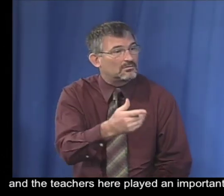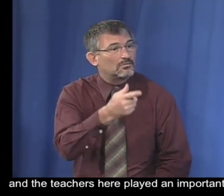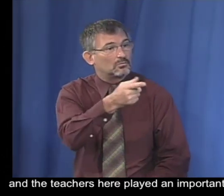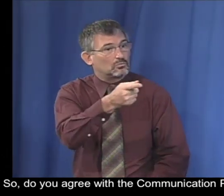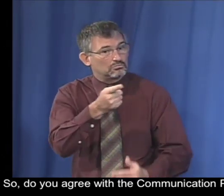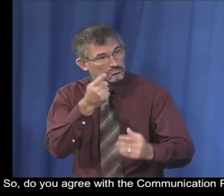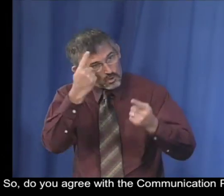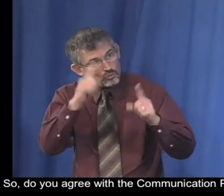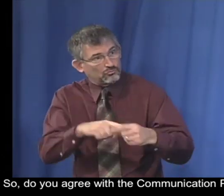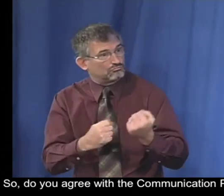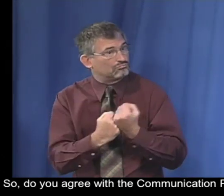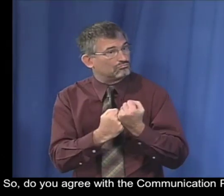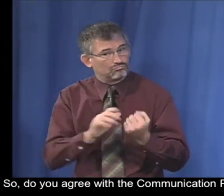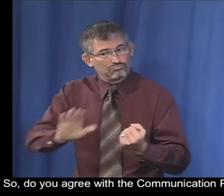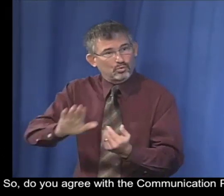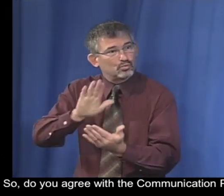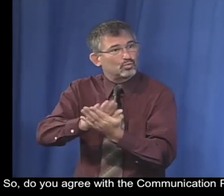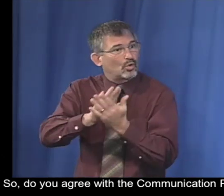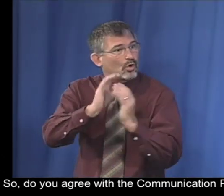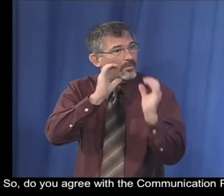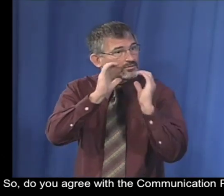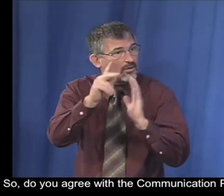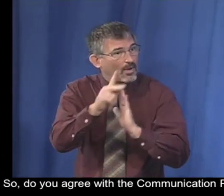part. So, do you agree with the